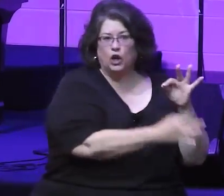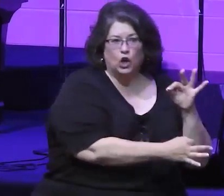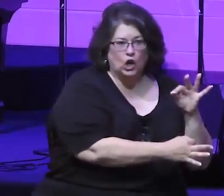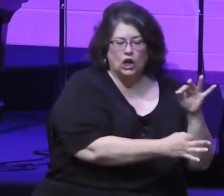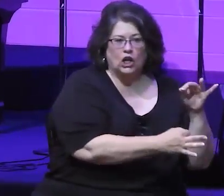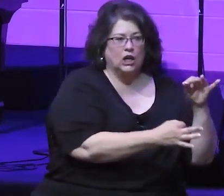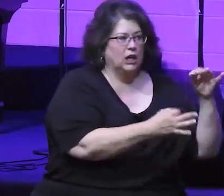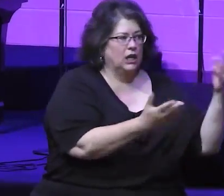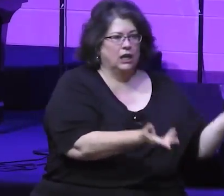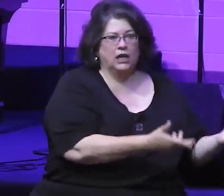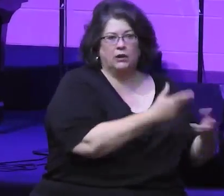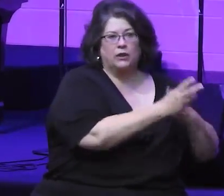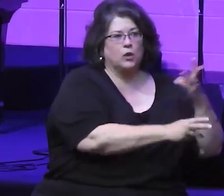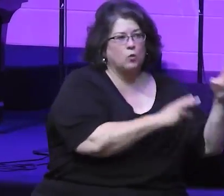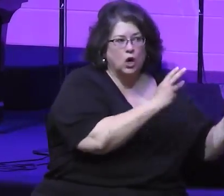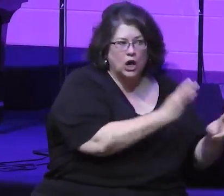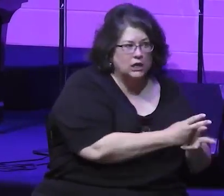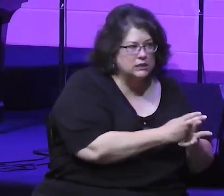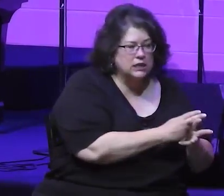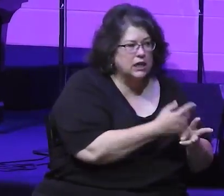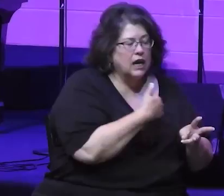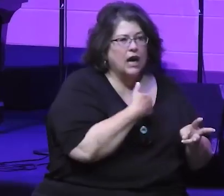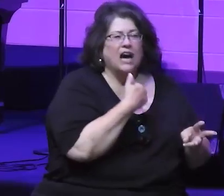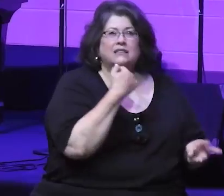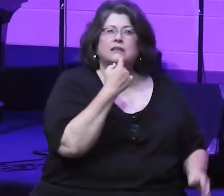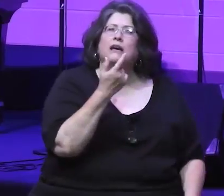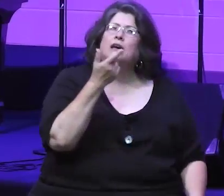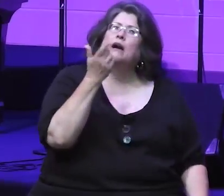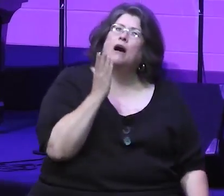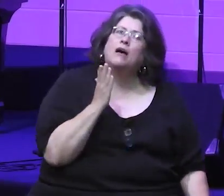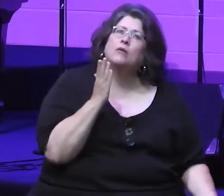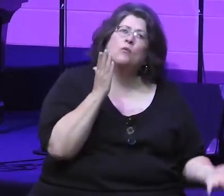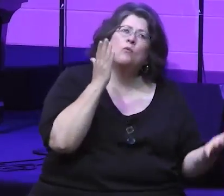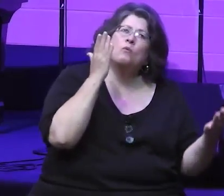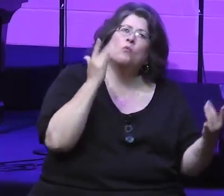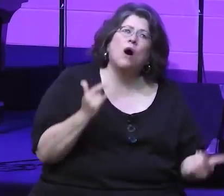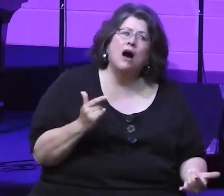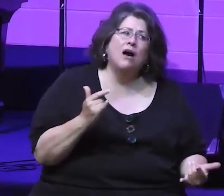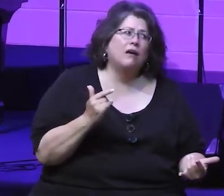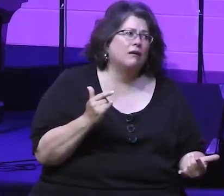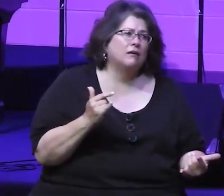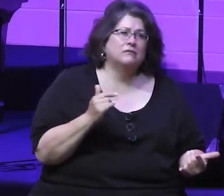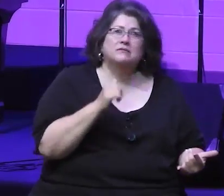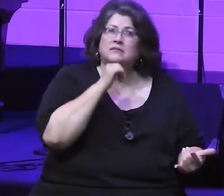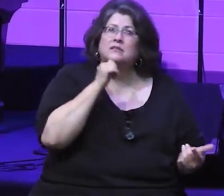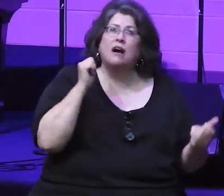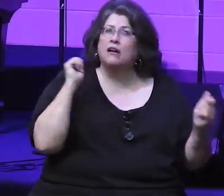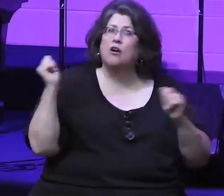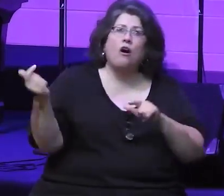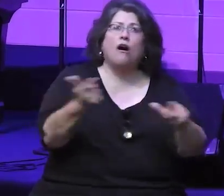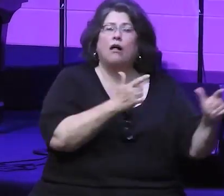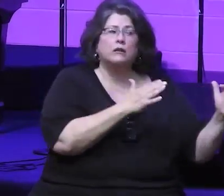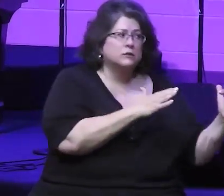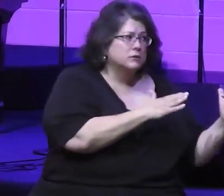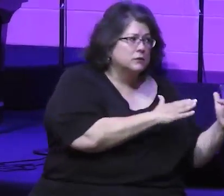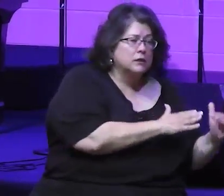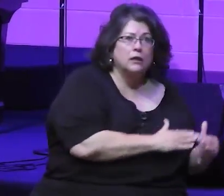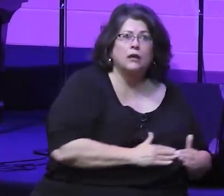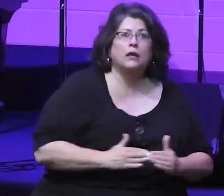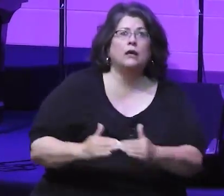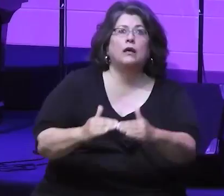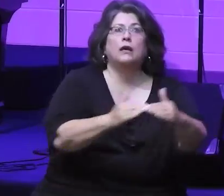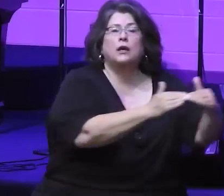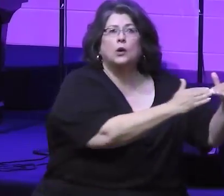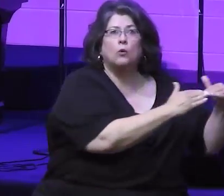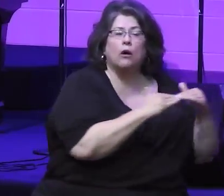see situations of disequality and I say, God, why isn't everything equal? I have to run up against the fact